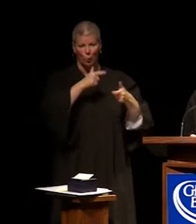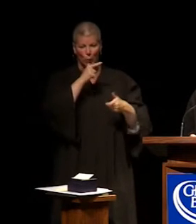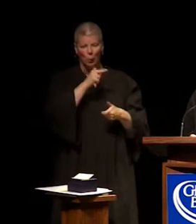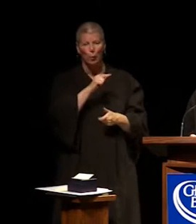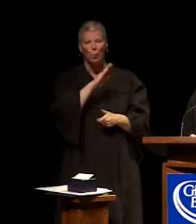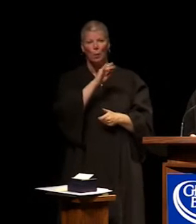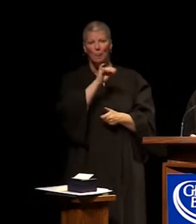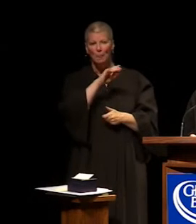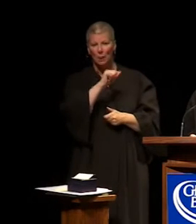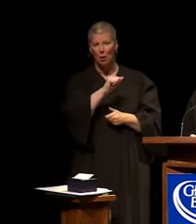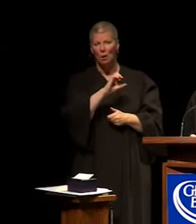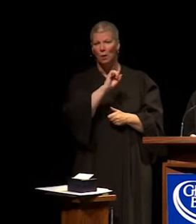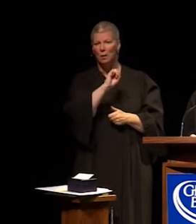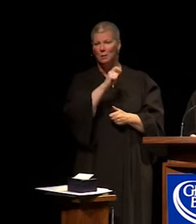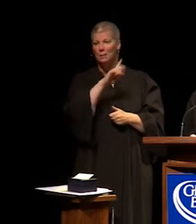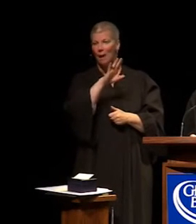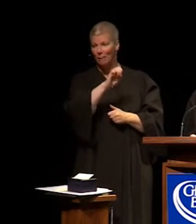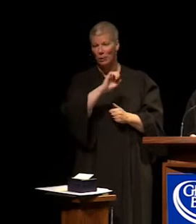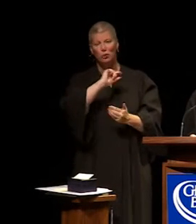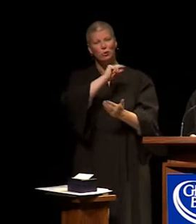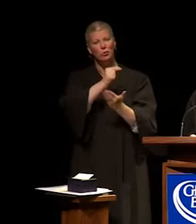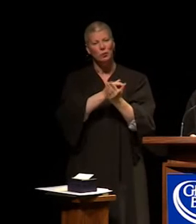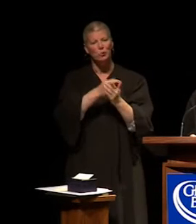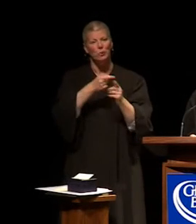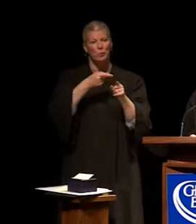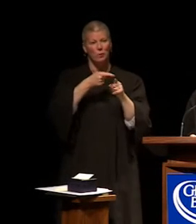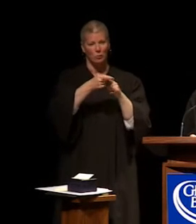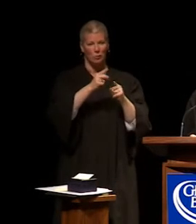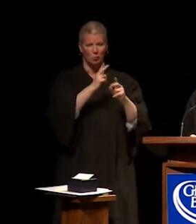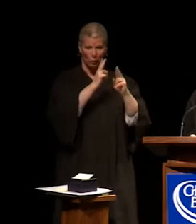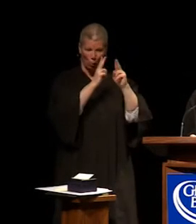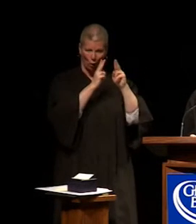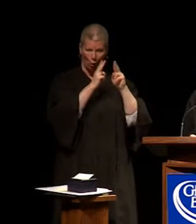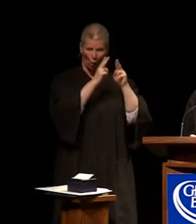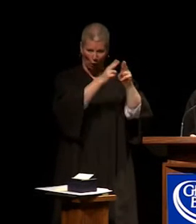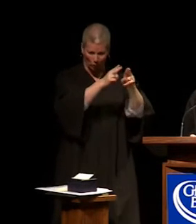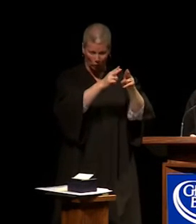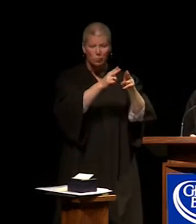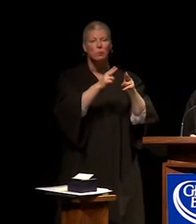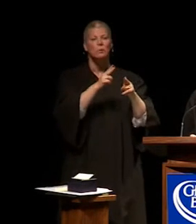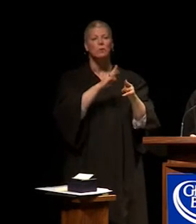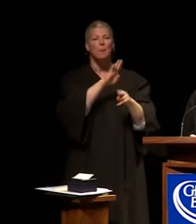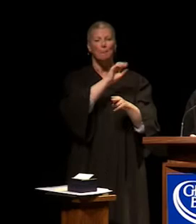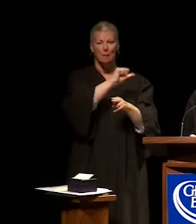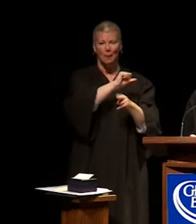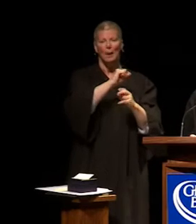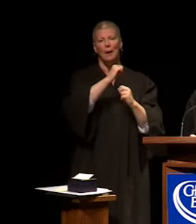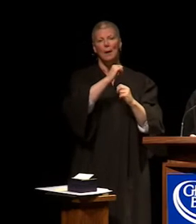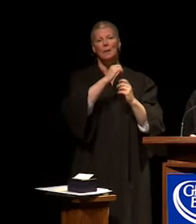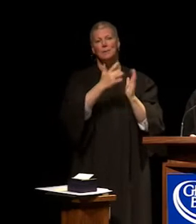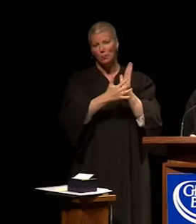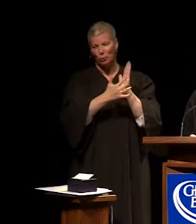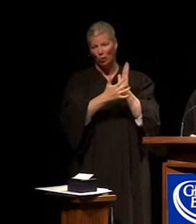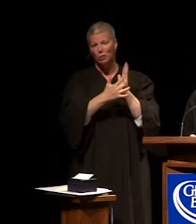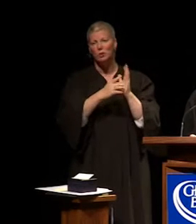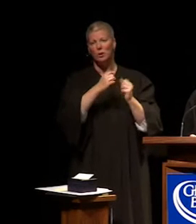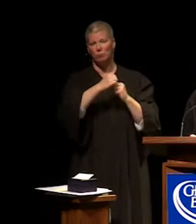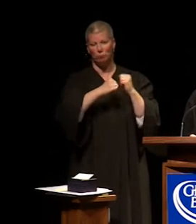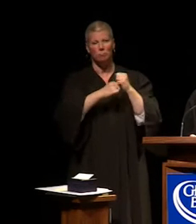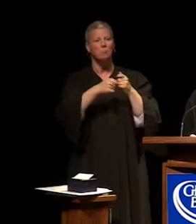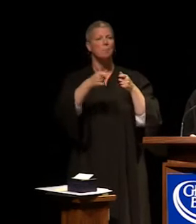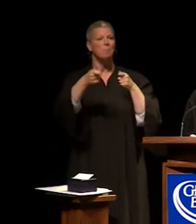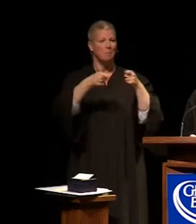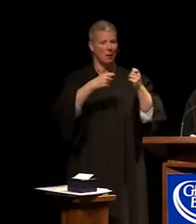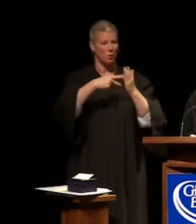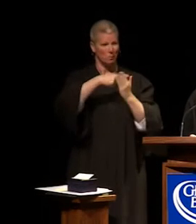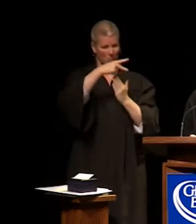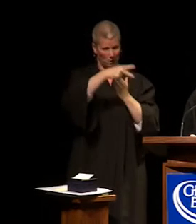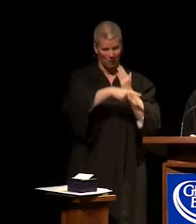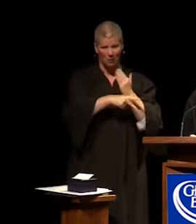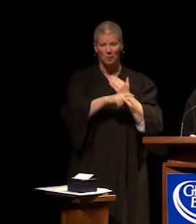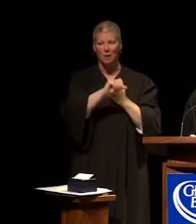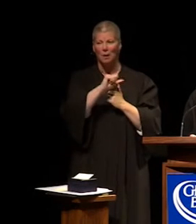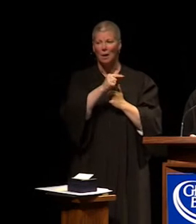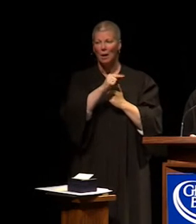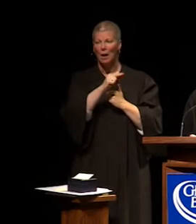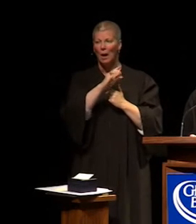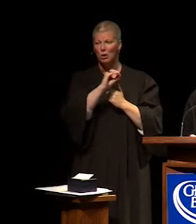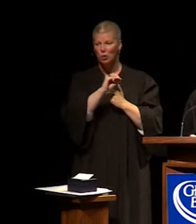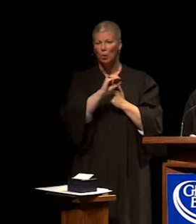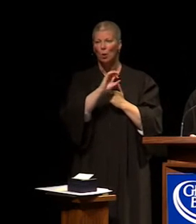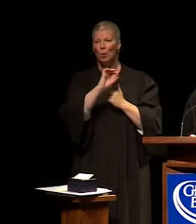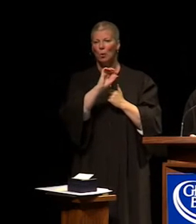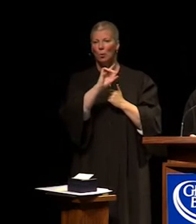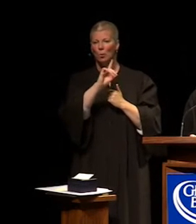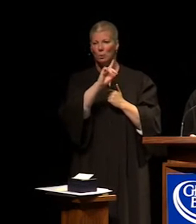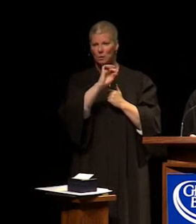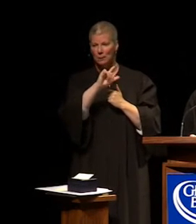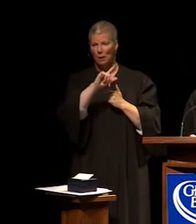who is graduating from the Honors Bachelor of Technology Construction Management program in the Angelo Delzato School of